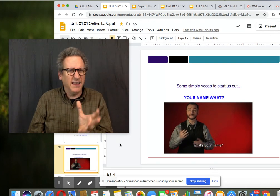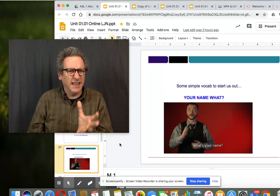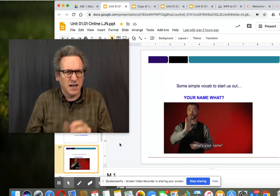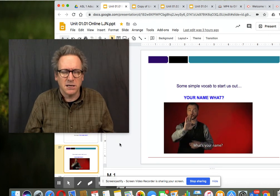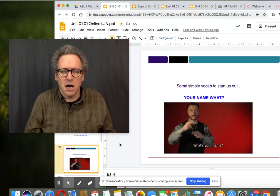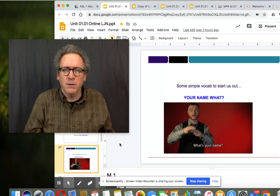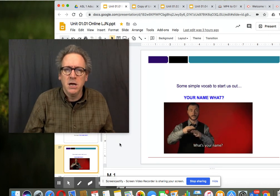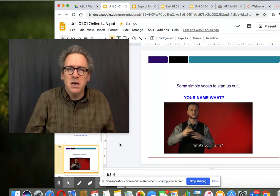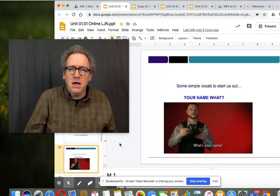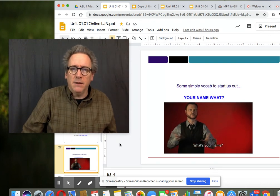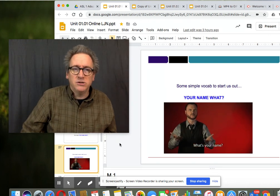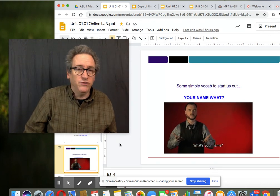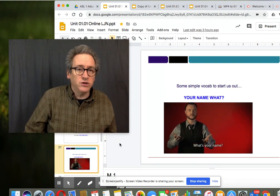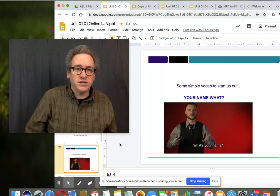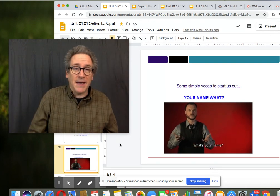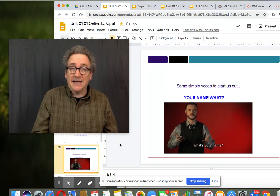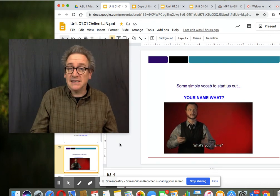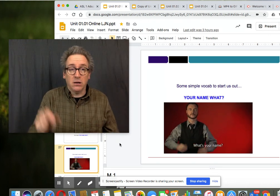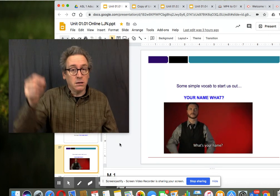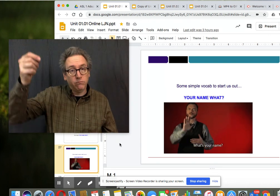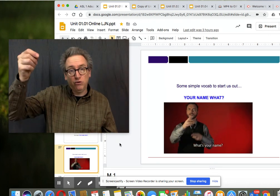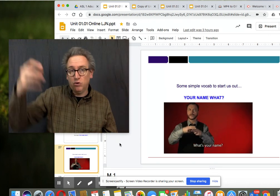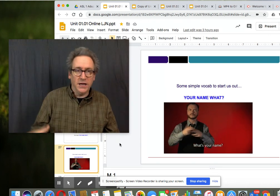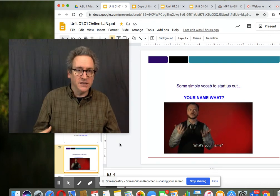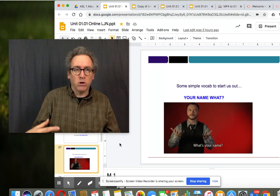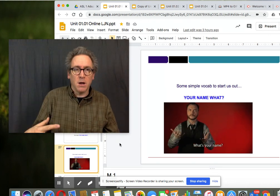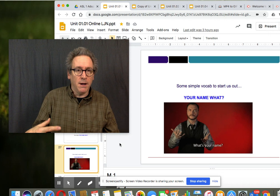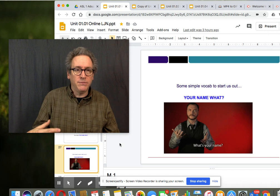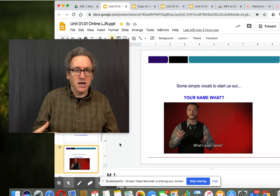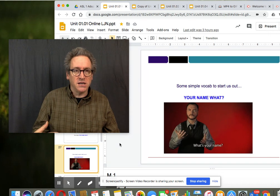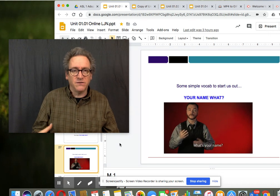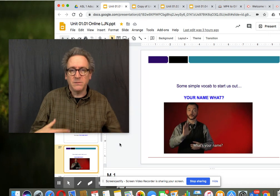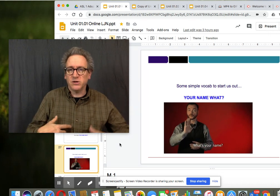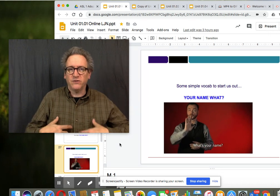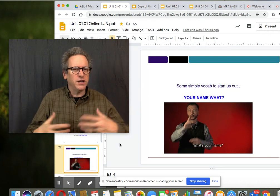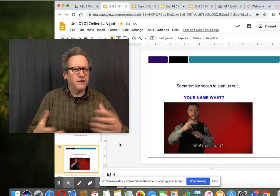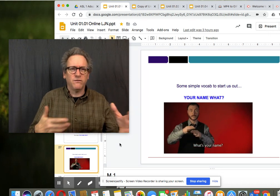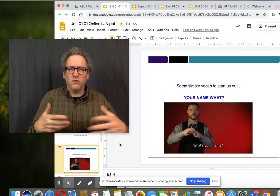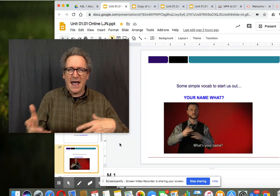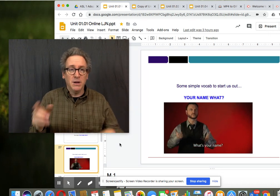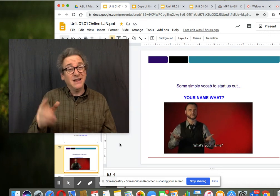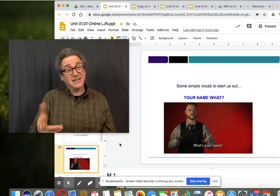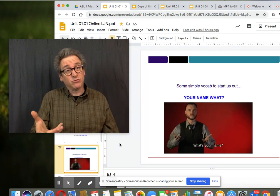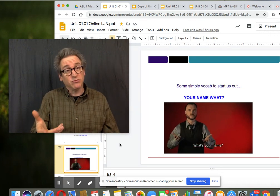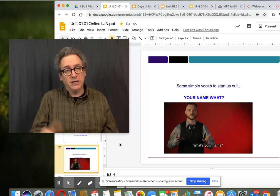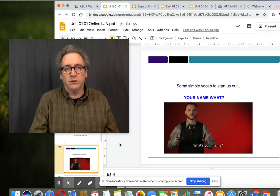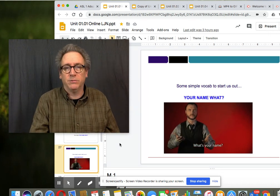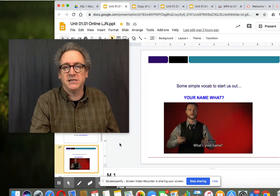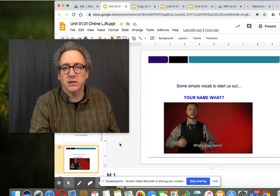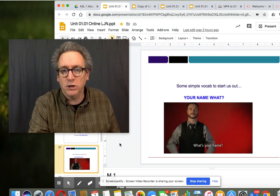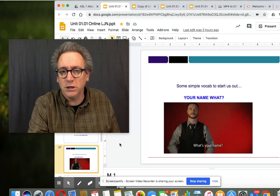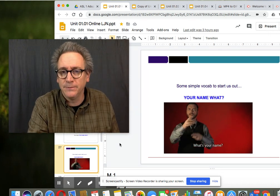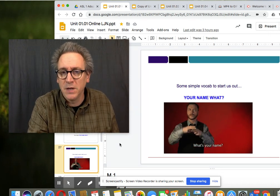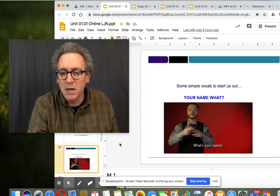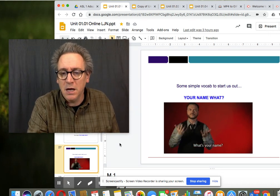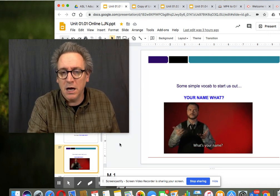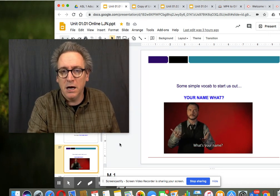think it's .com. So if you just type ASL, his will come up, tons of them. So if you're looking for vocab, that's a really good place to